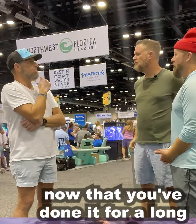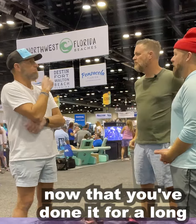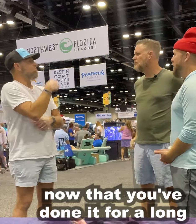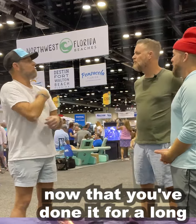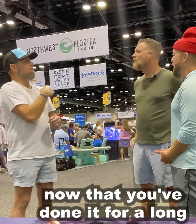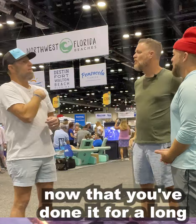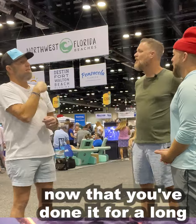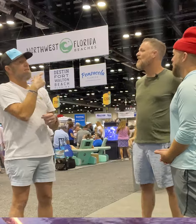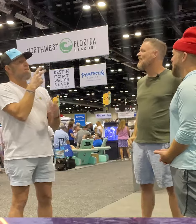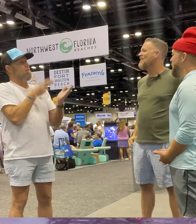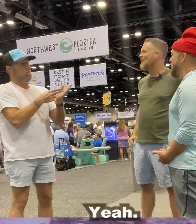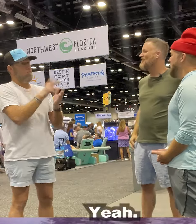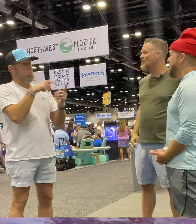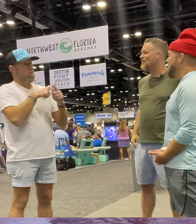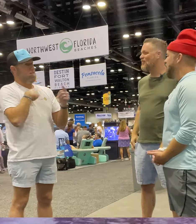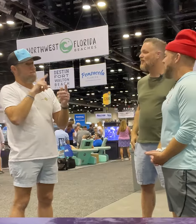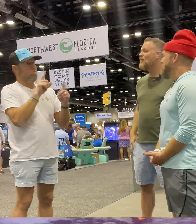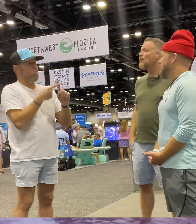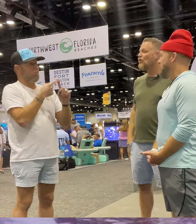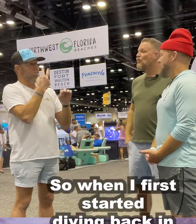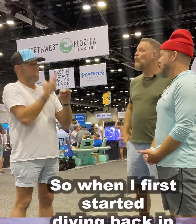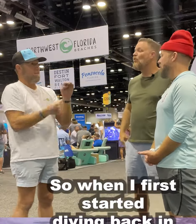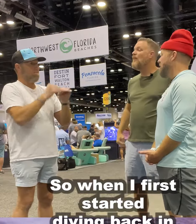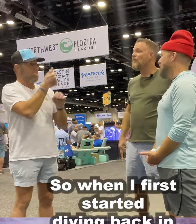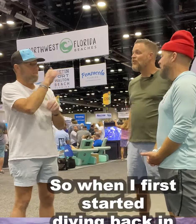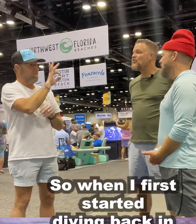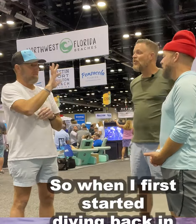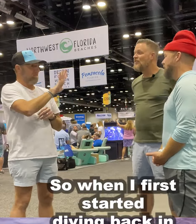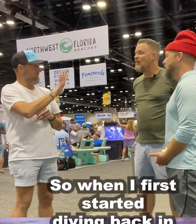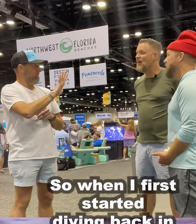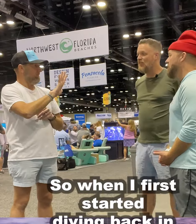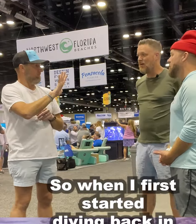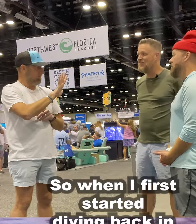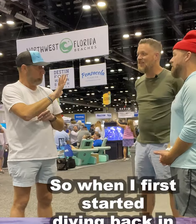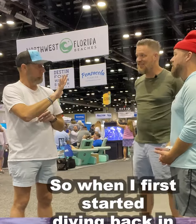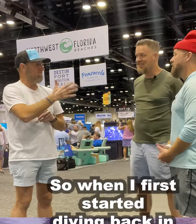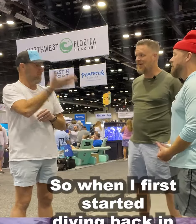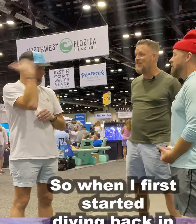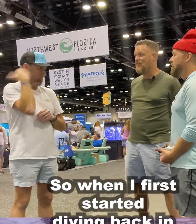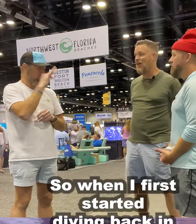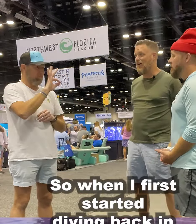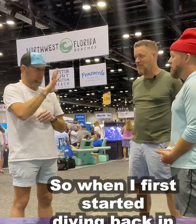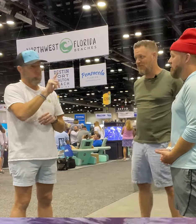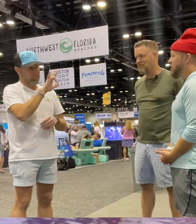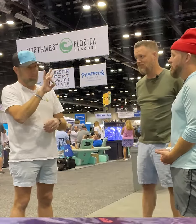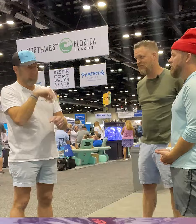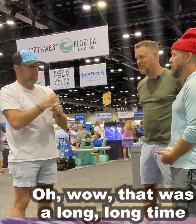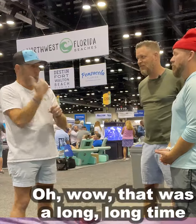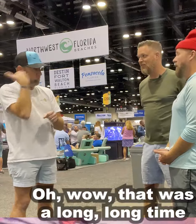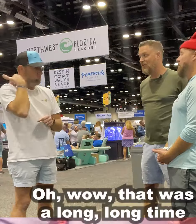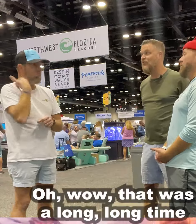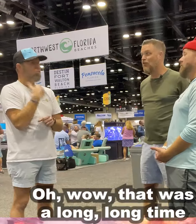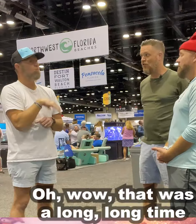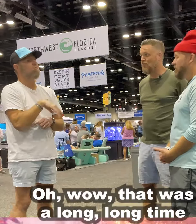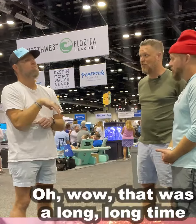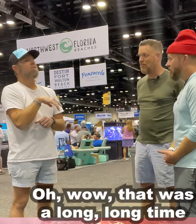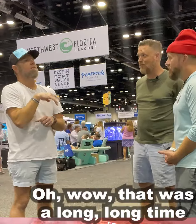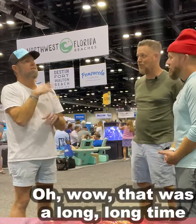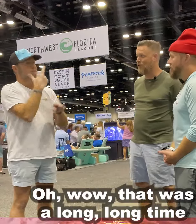He didn't take his time with that. yeah, yeah. So when I first started diving back in 1995. Oh, wow. That was a long, long time ago.